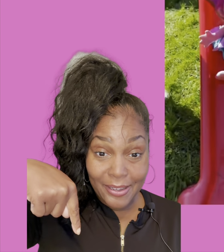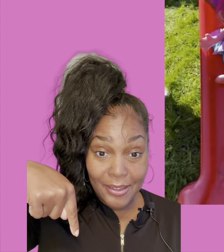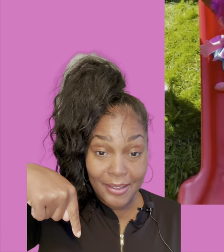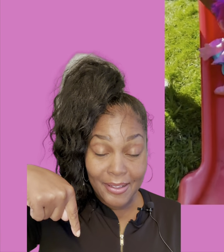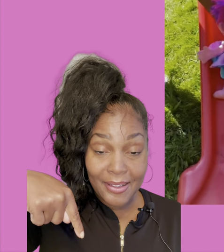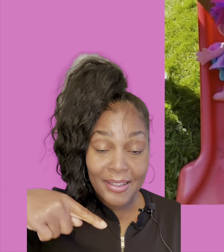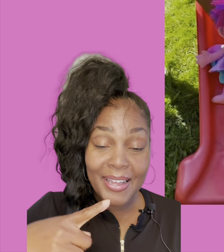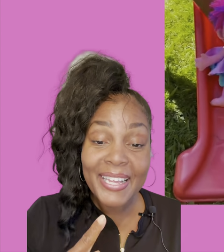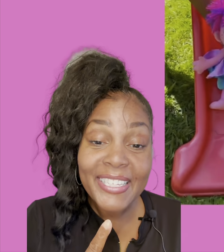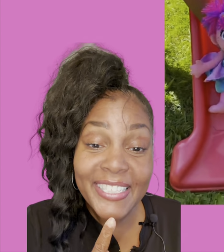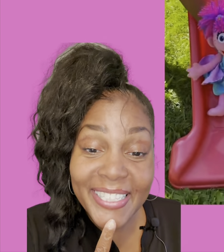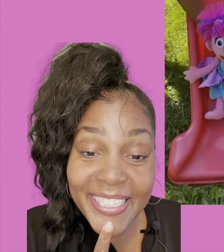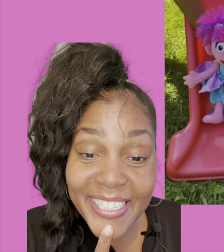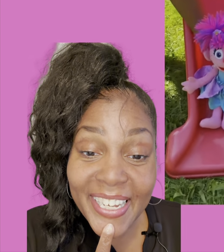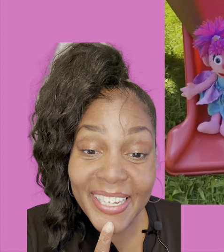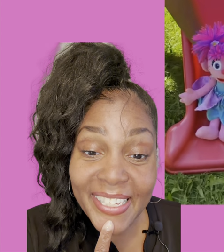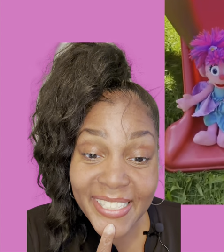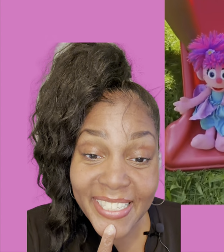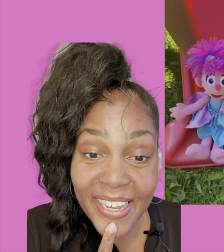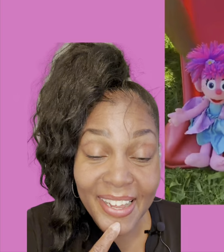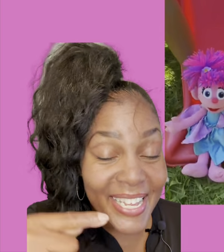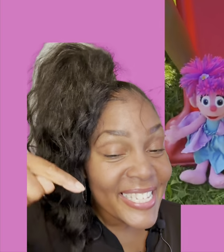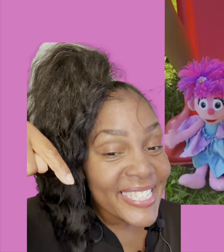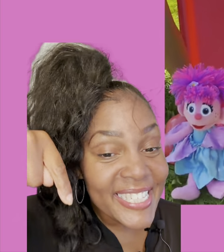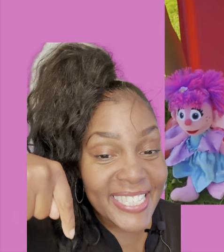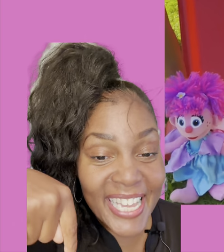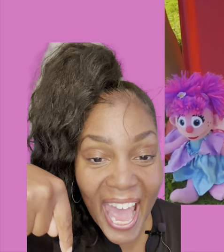Down. D, d,